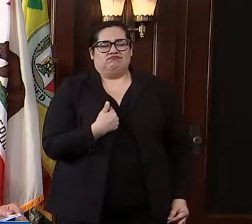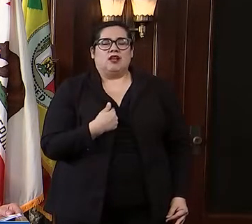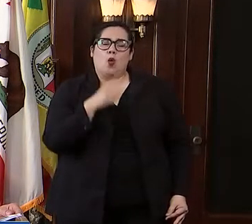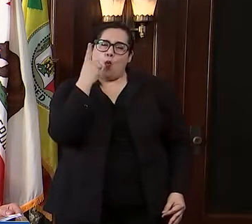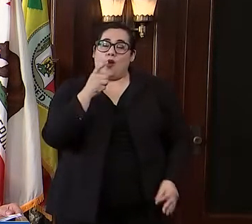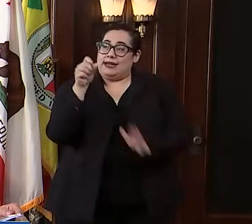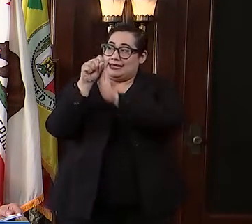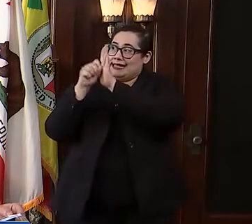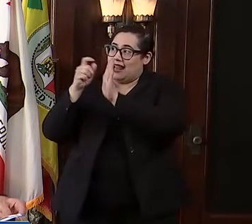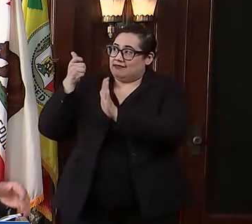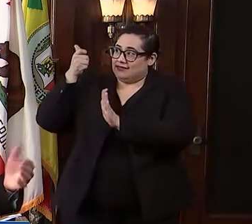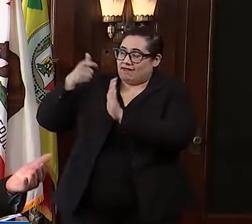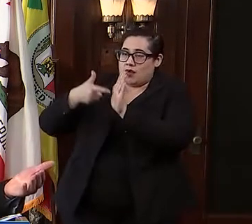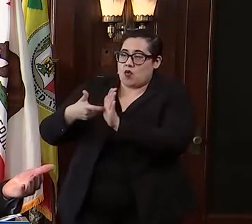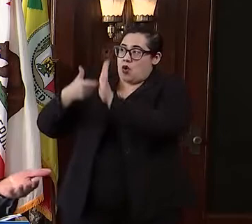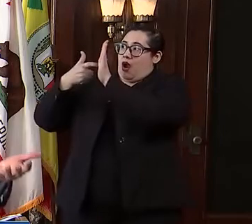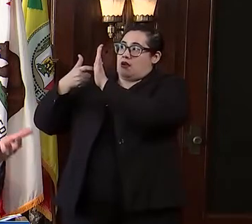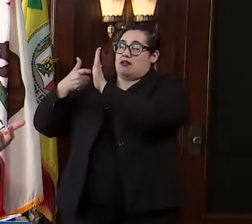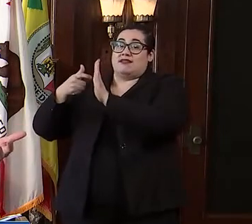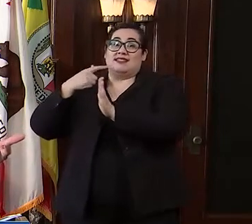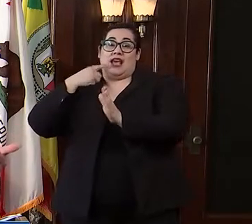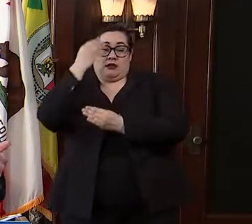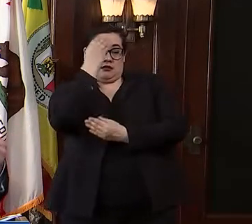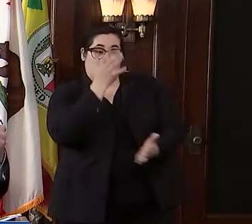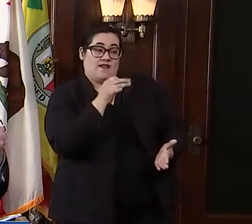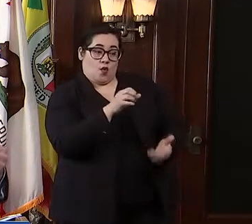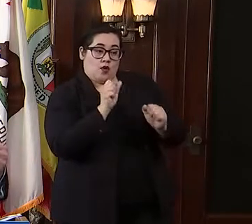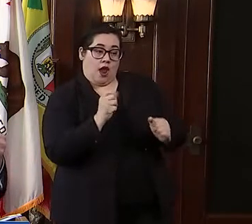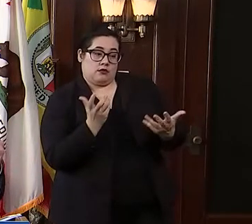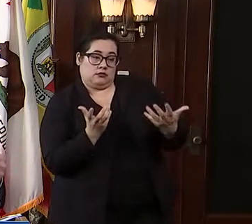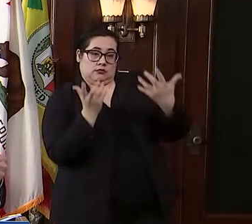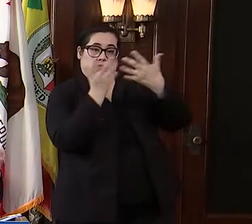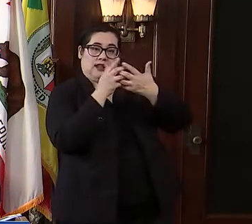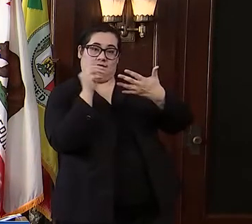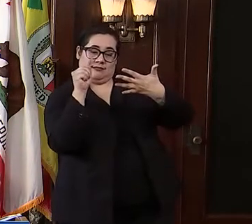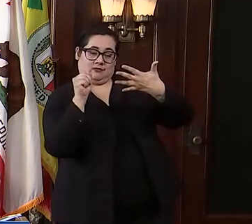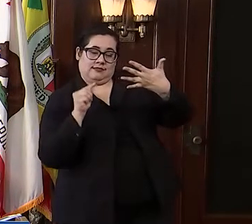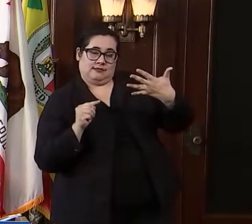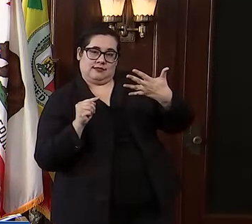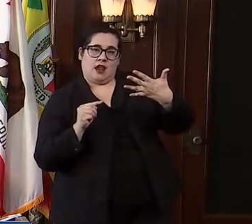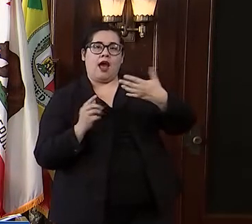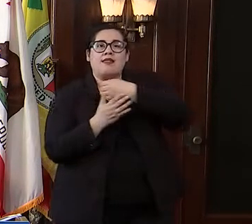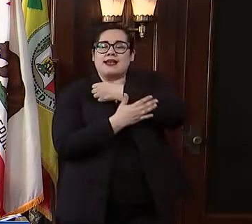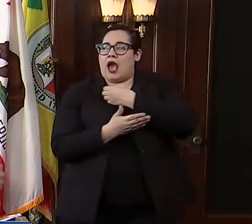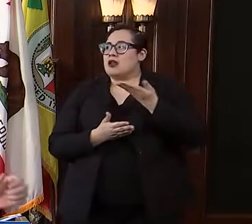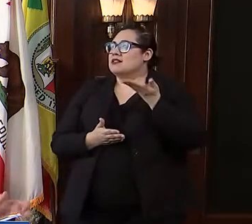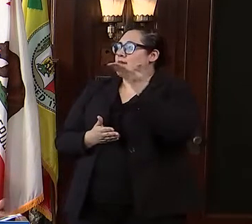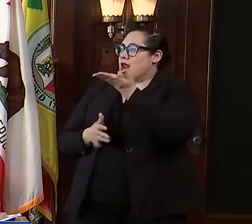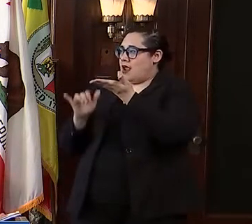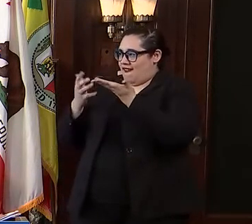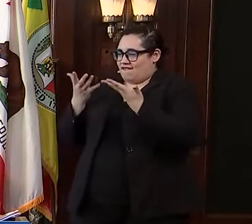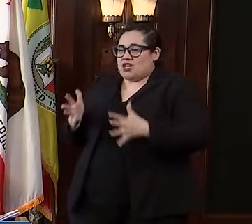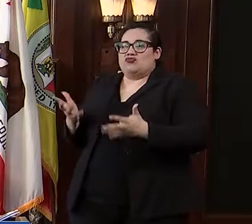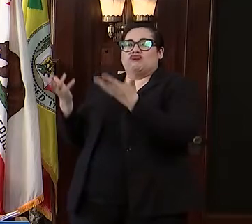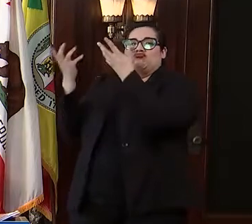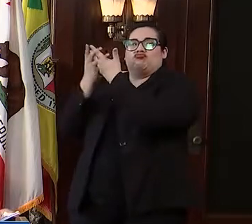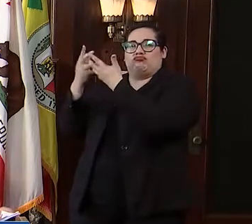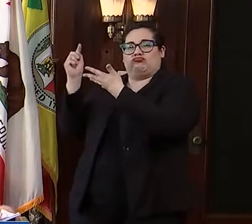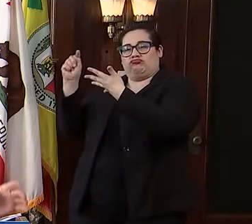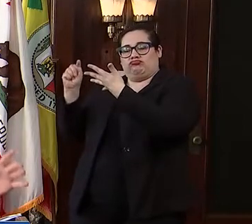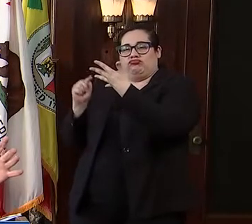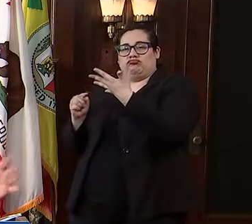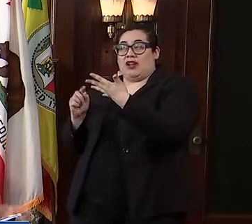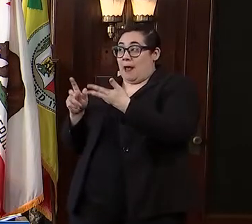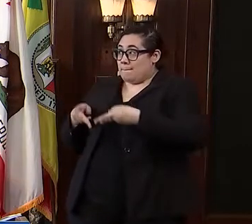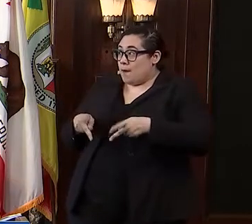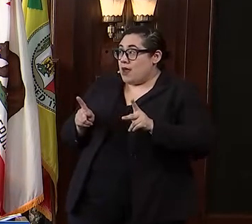reach these thresholds, and the county submitted that because we have reached those thresholds, it is something that was permissive